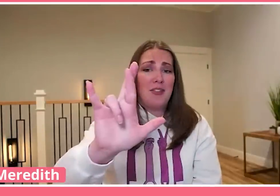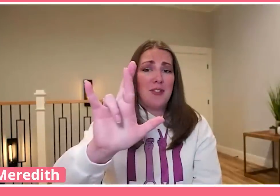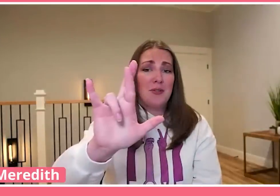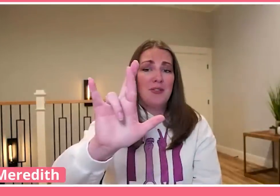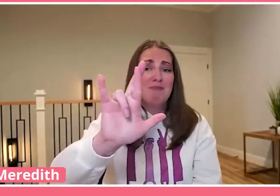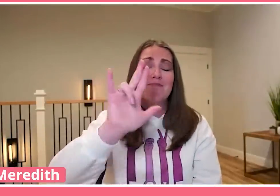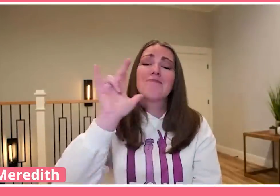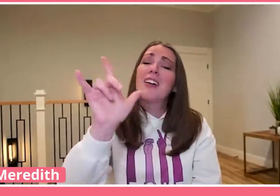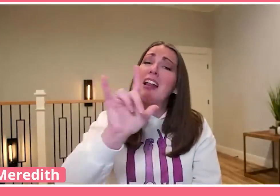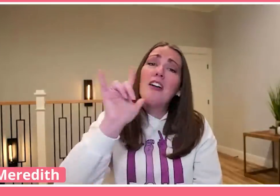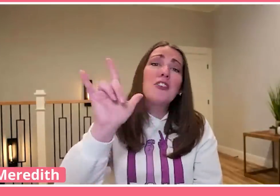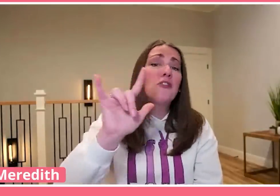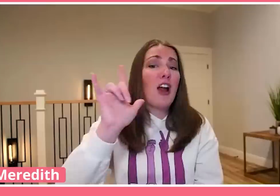you. I love you forever.